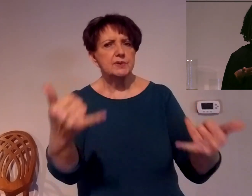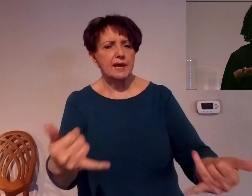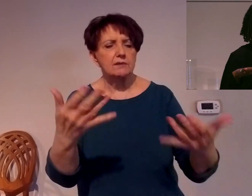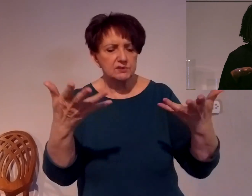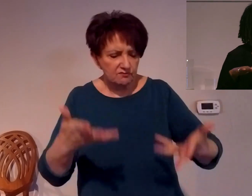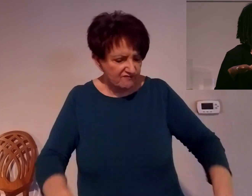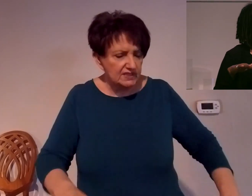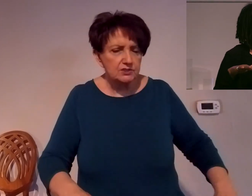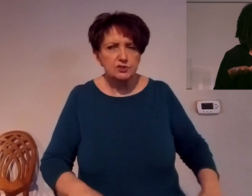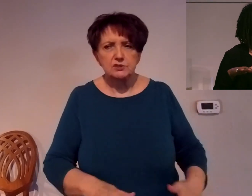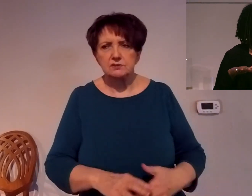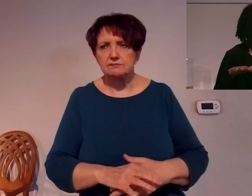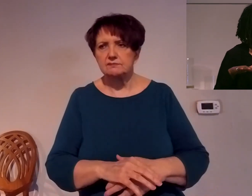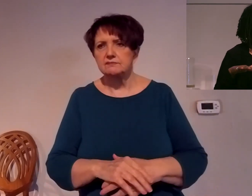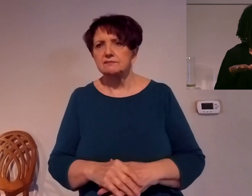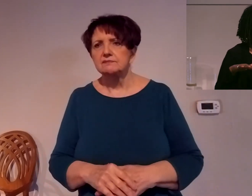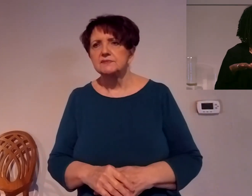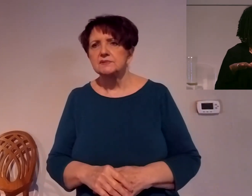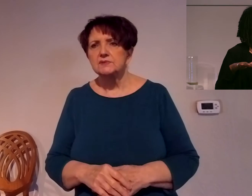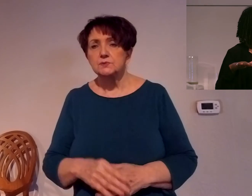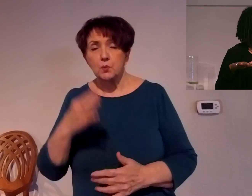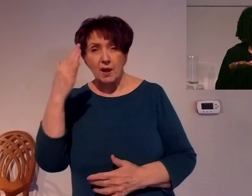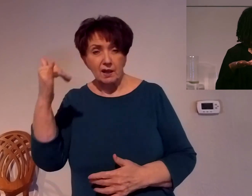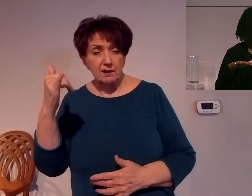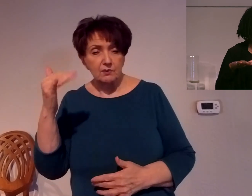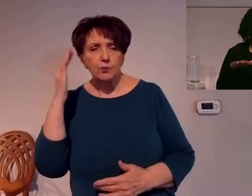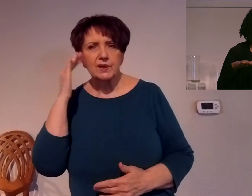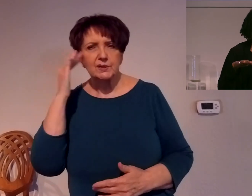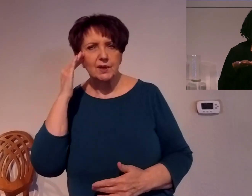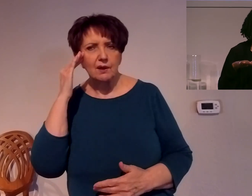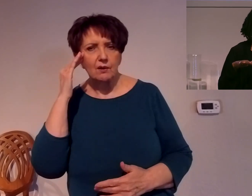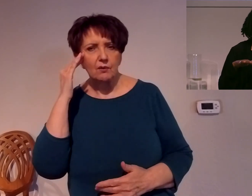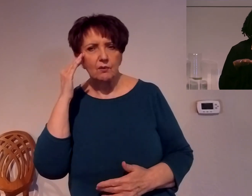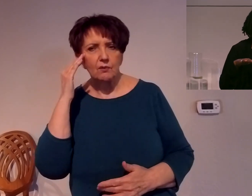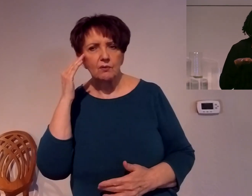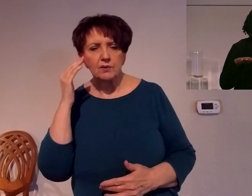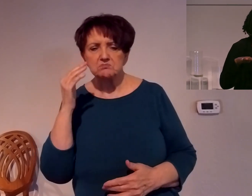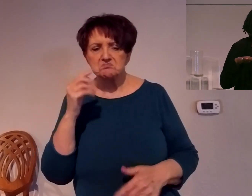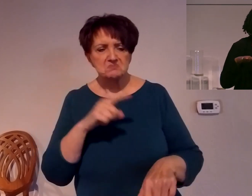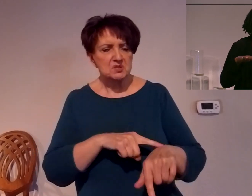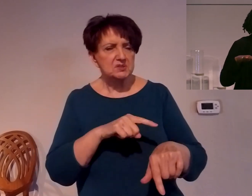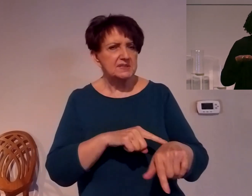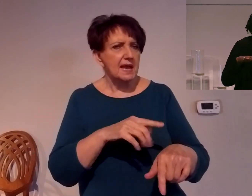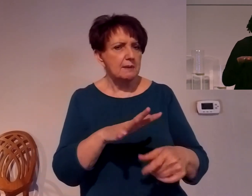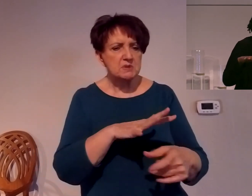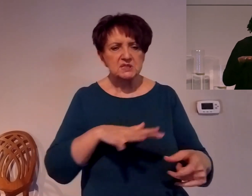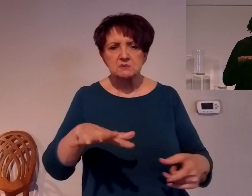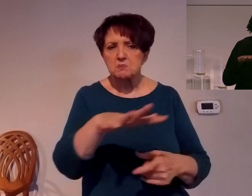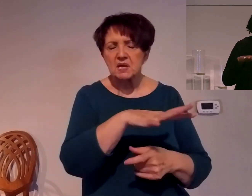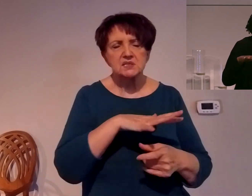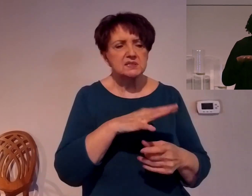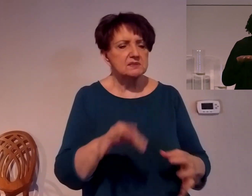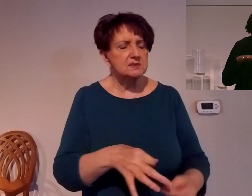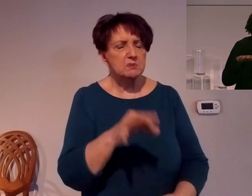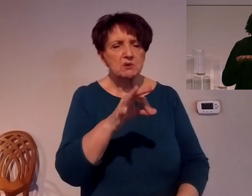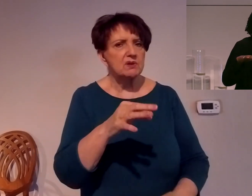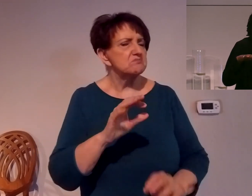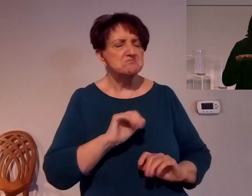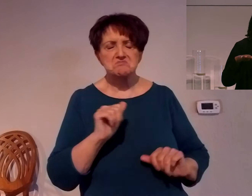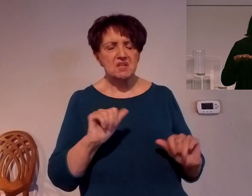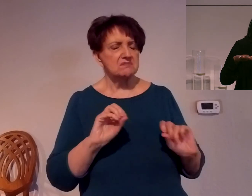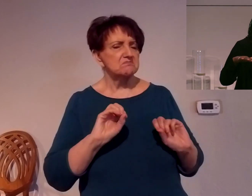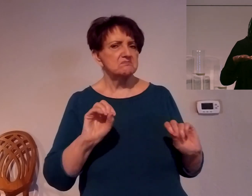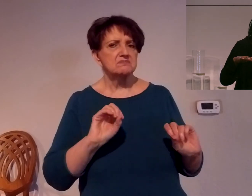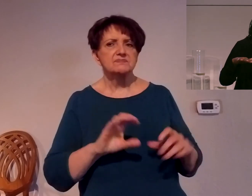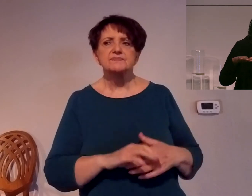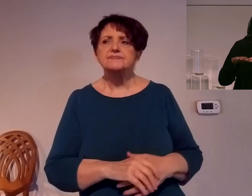done. Because we know there is neither time nor space in spirit. And